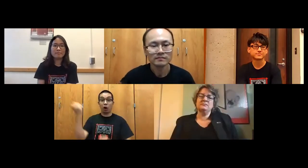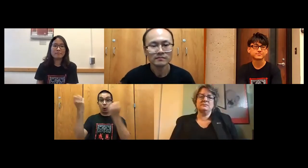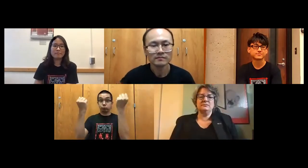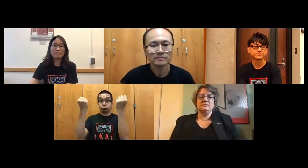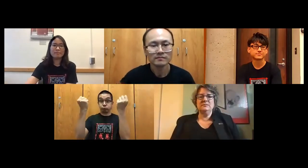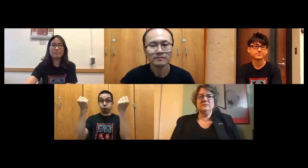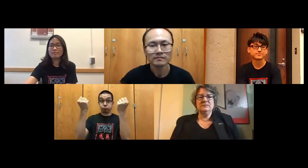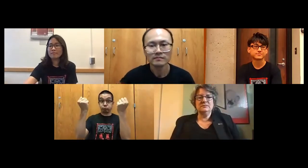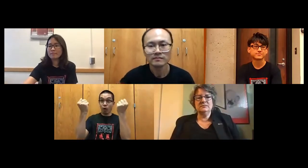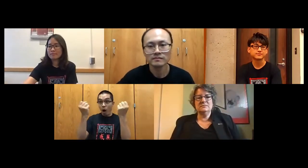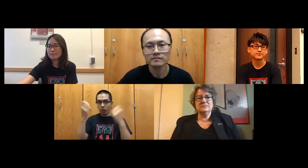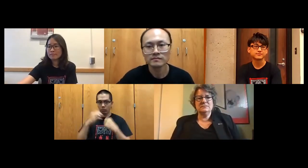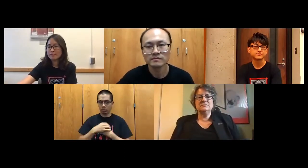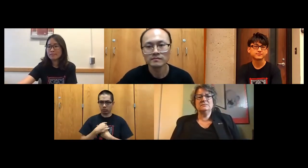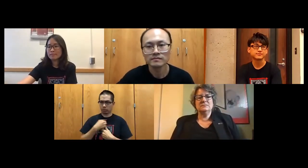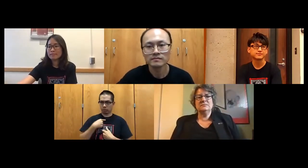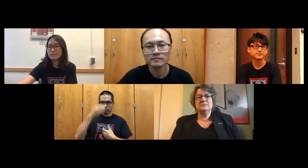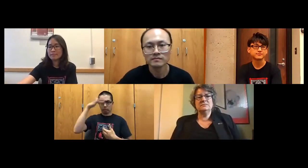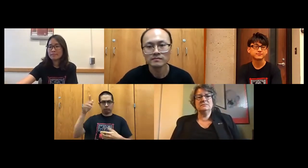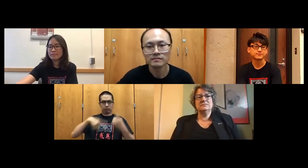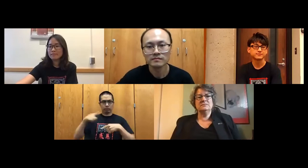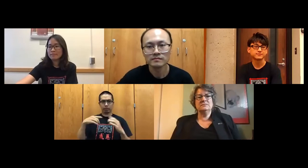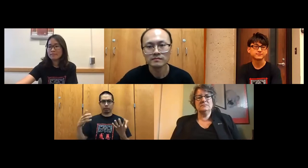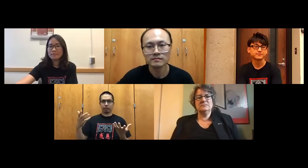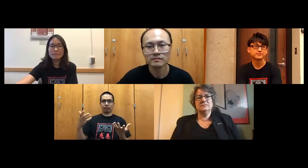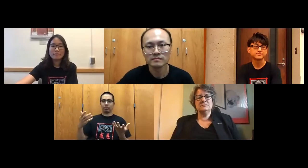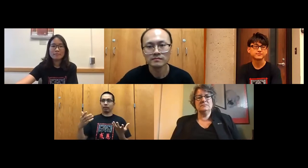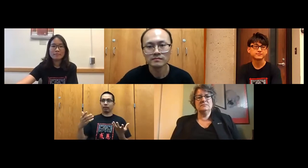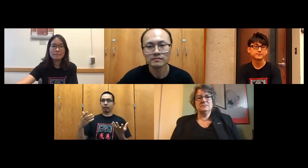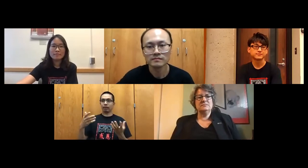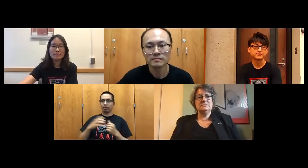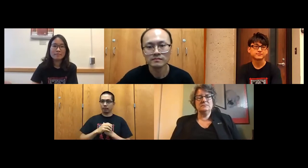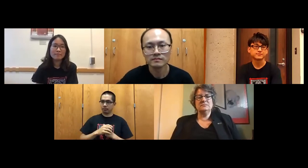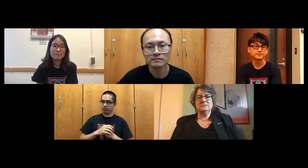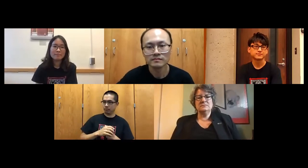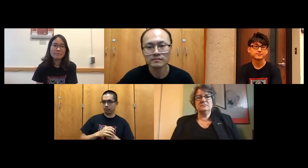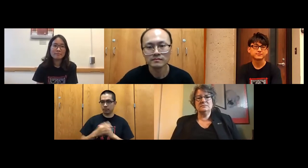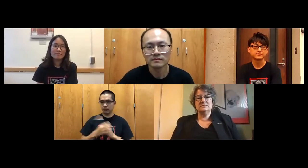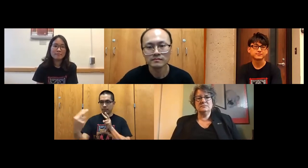classroom where everybody was deaf and using sign language, I didn't know sign language.